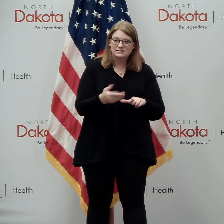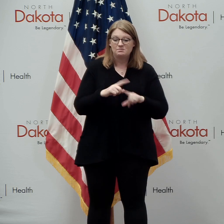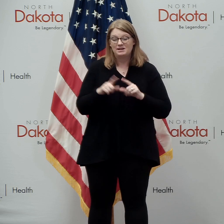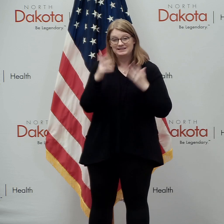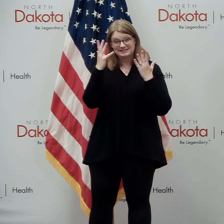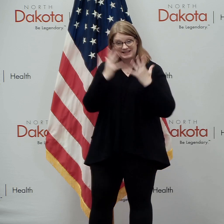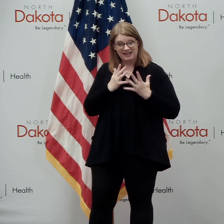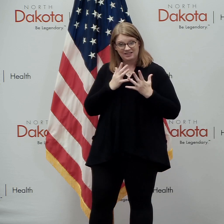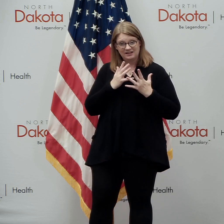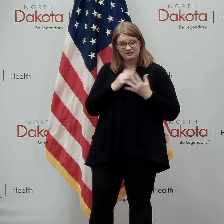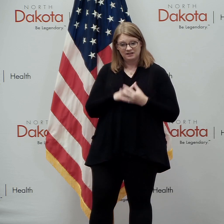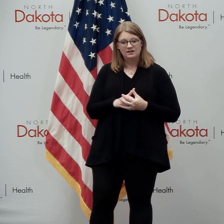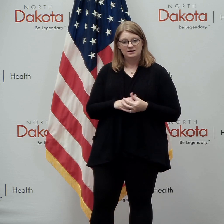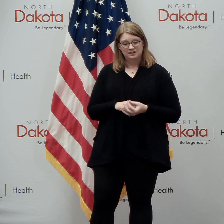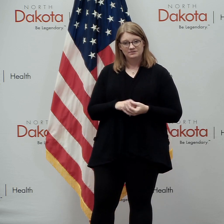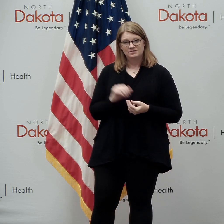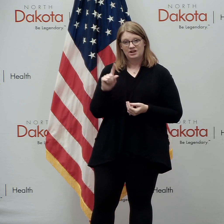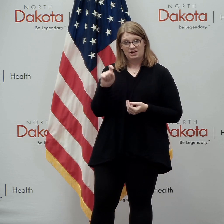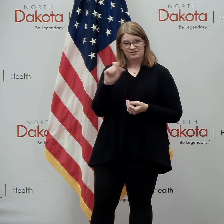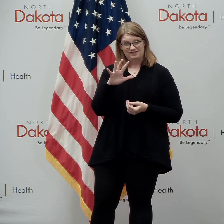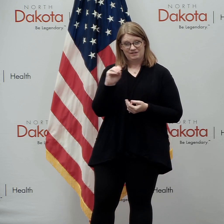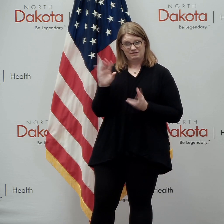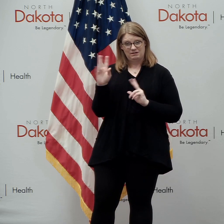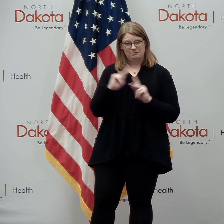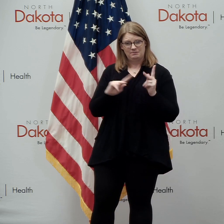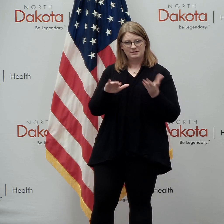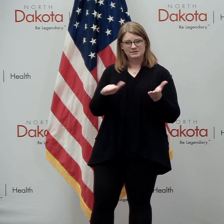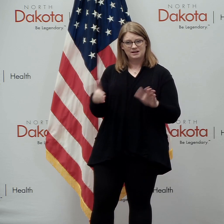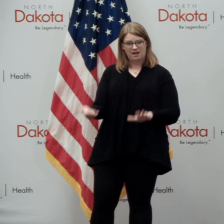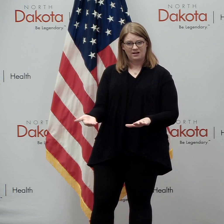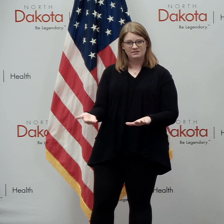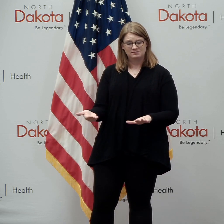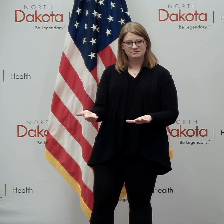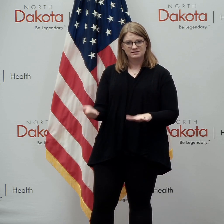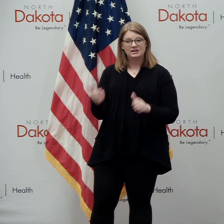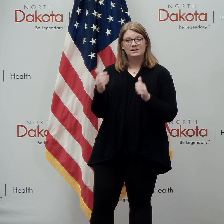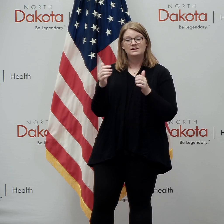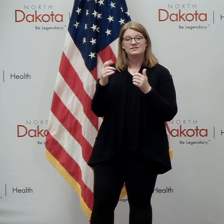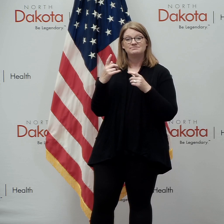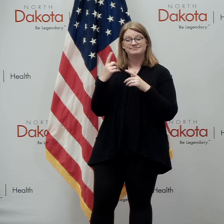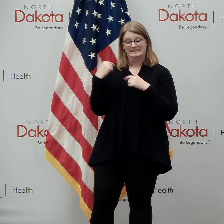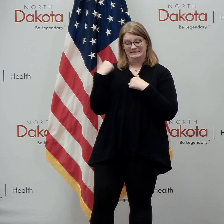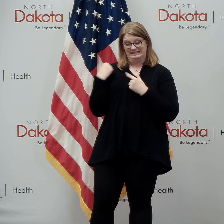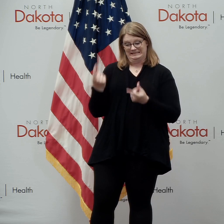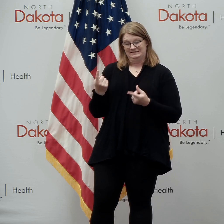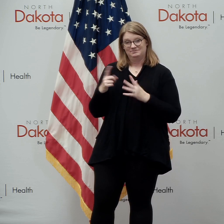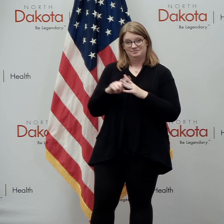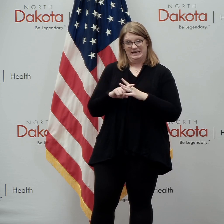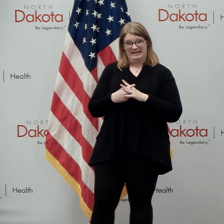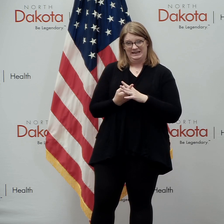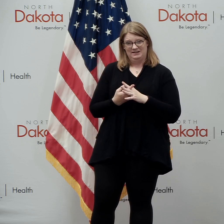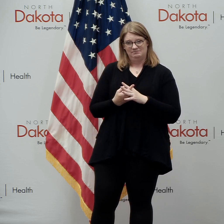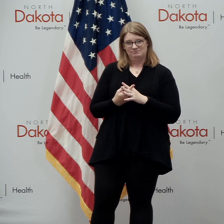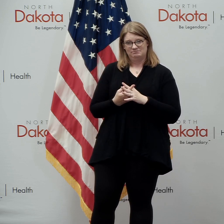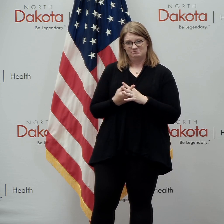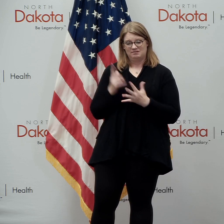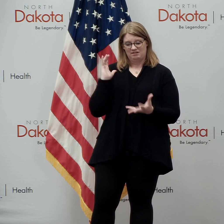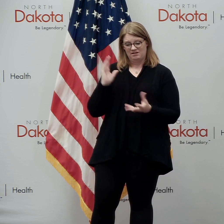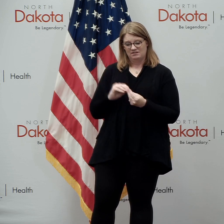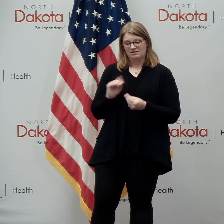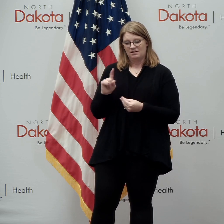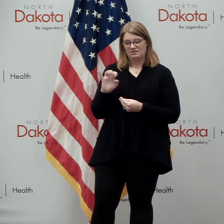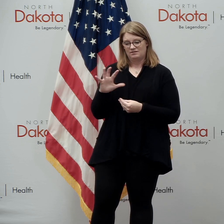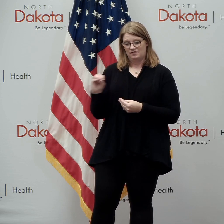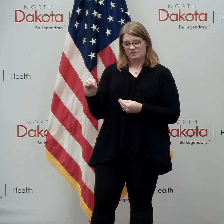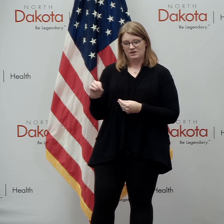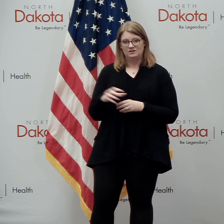improvements, we have had 150 people die with COVID since the beginning of the pandemic, and we've had